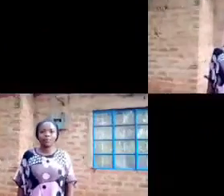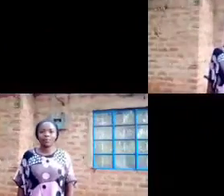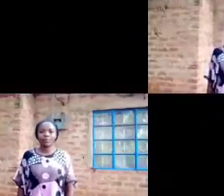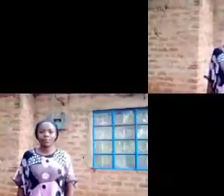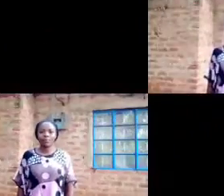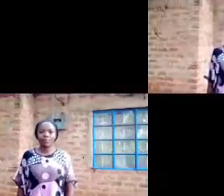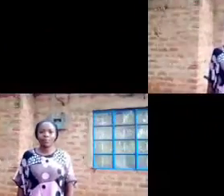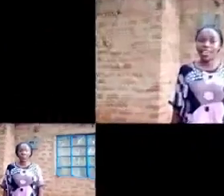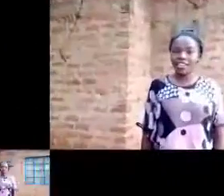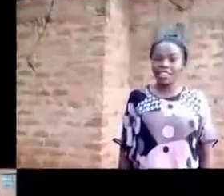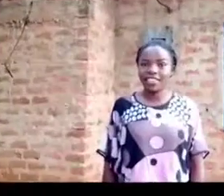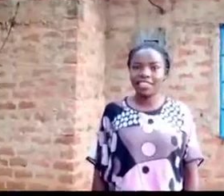Rain,